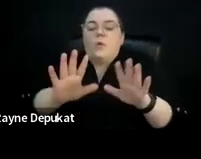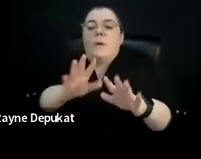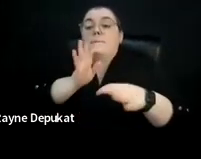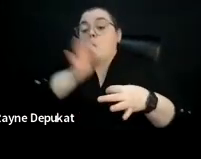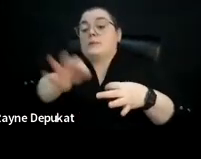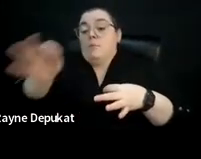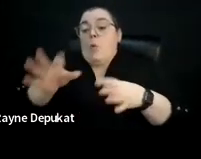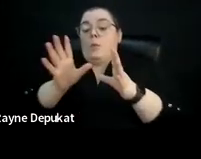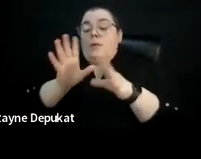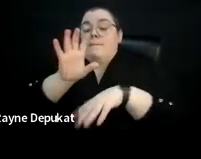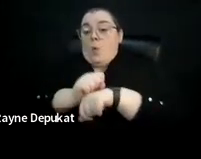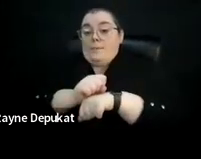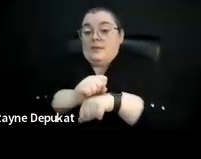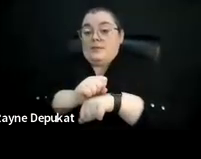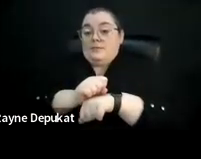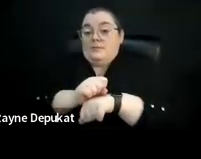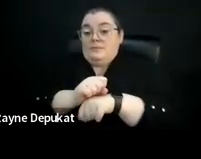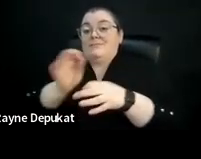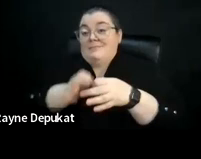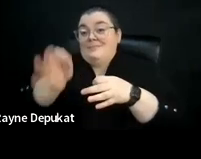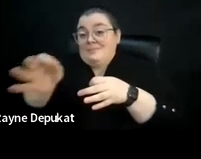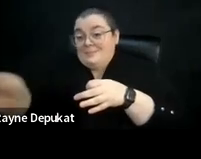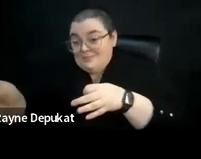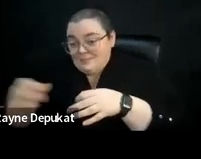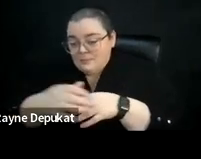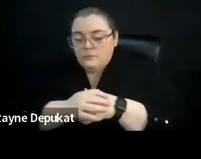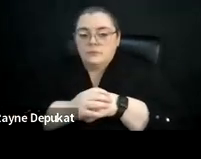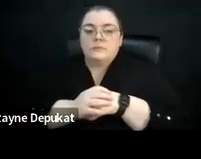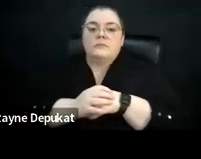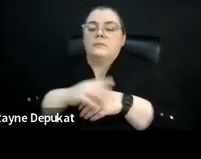And or the appointment itself gets postponed.